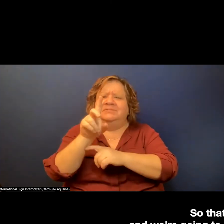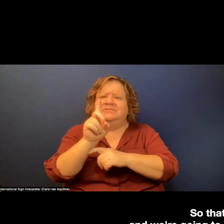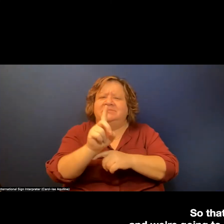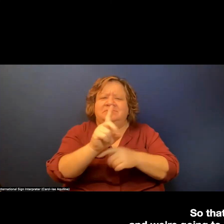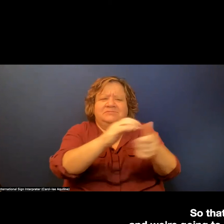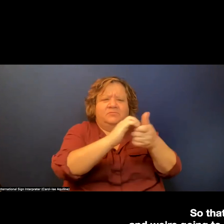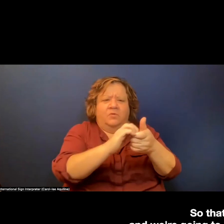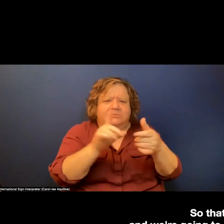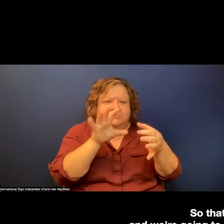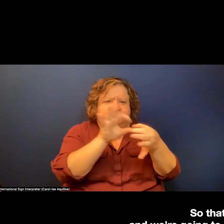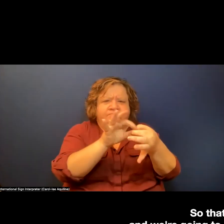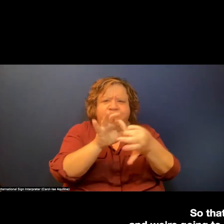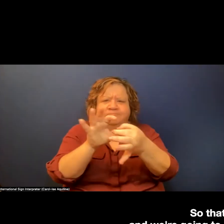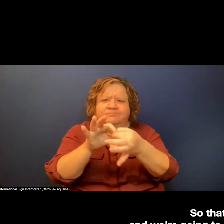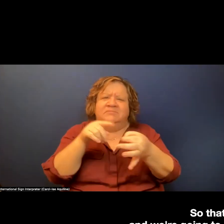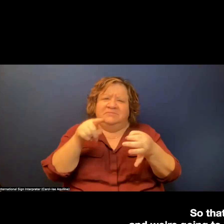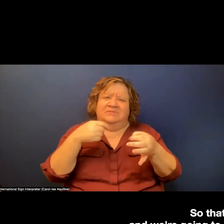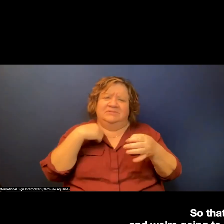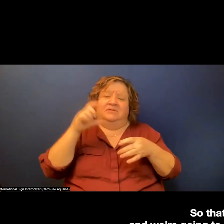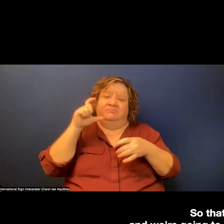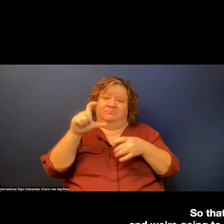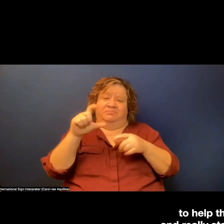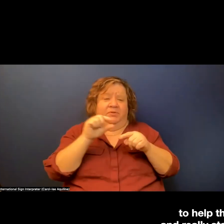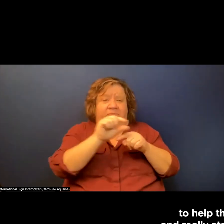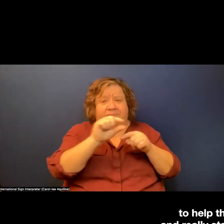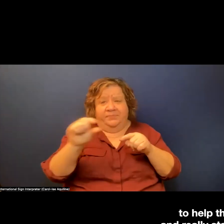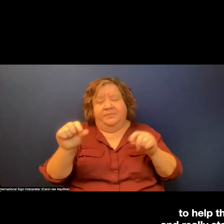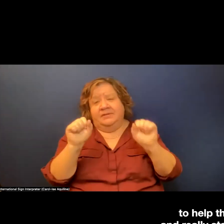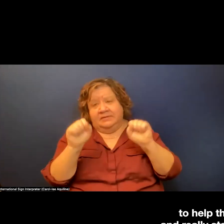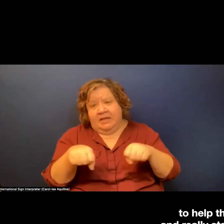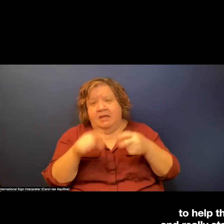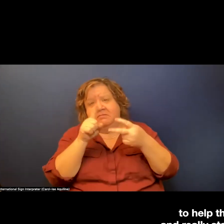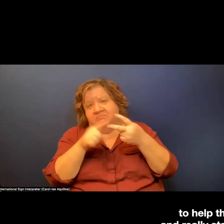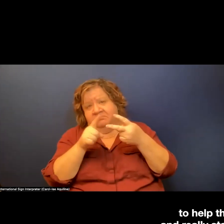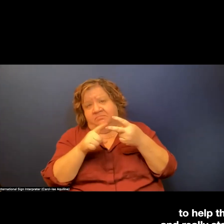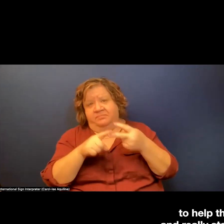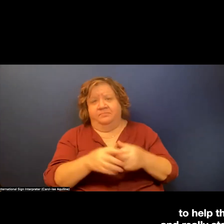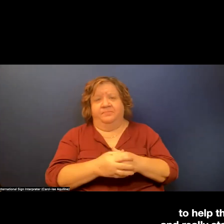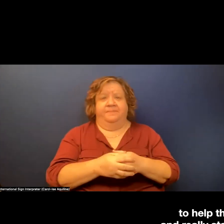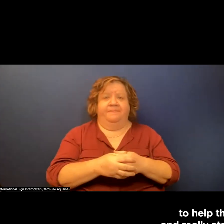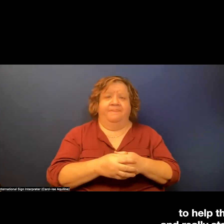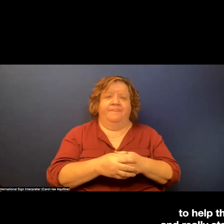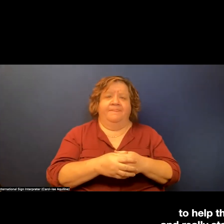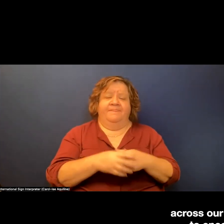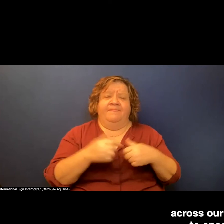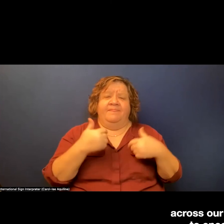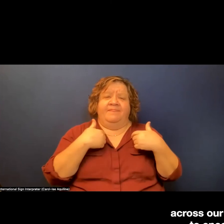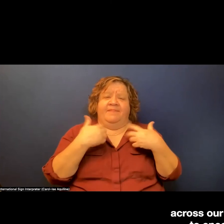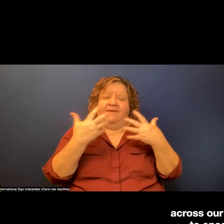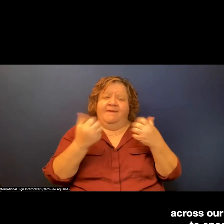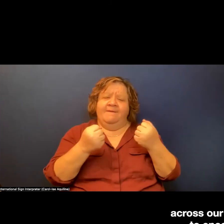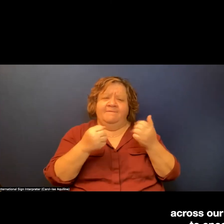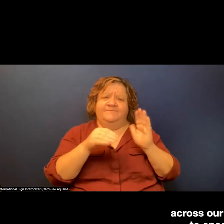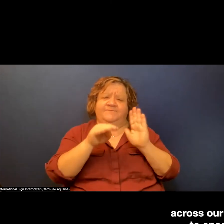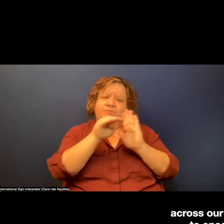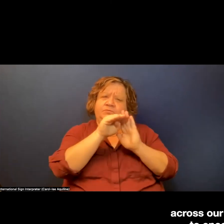our plan, and we're going to develop some guidance to help them to do that and really start a